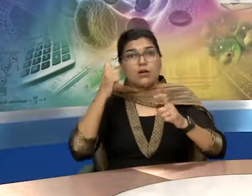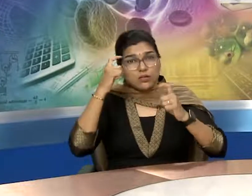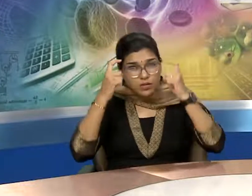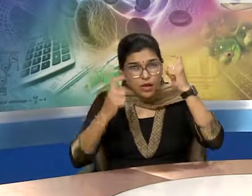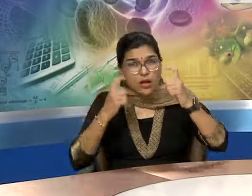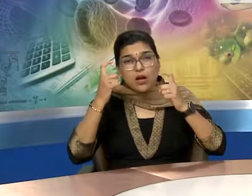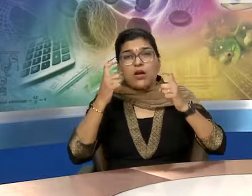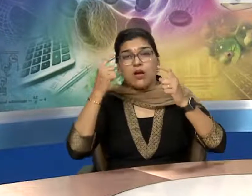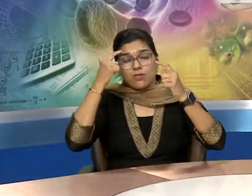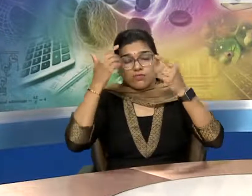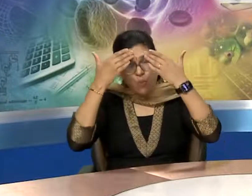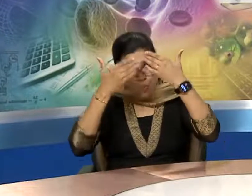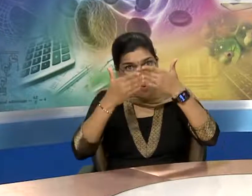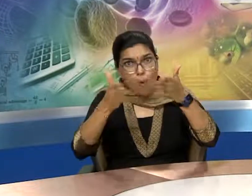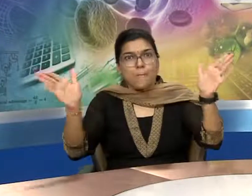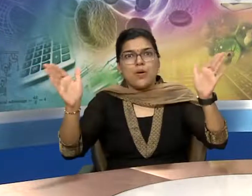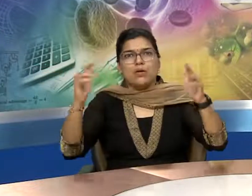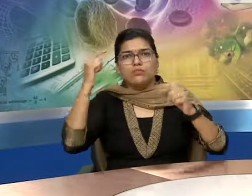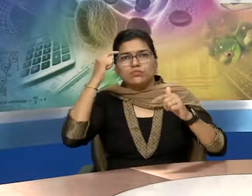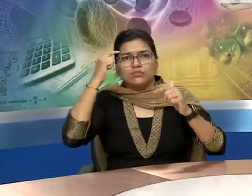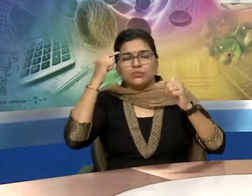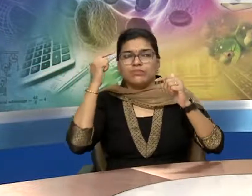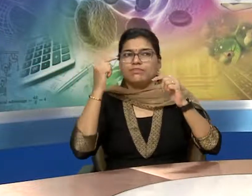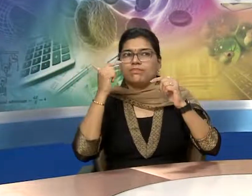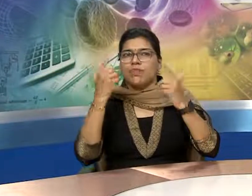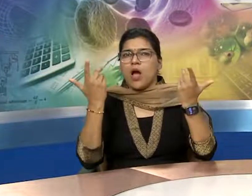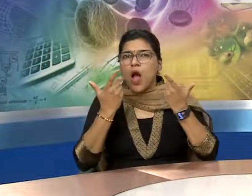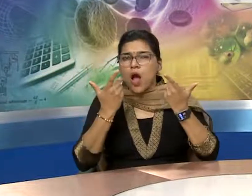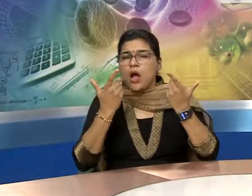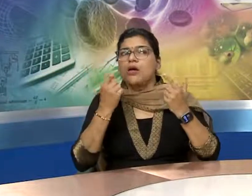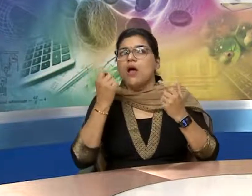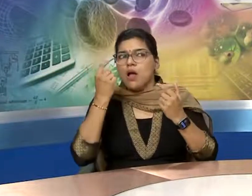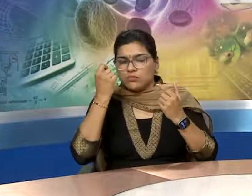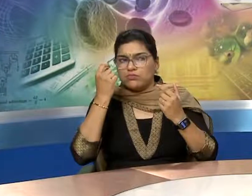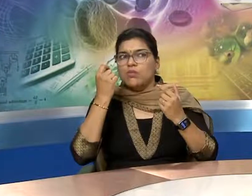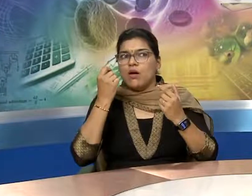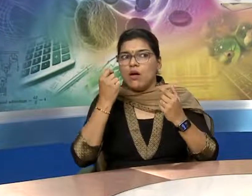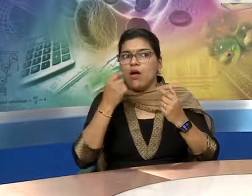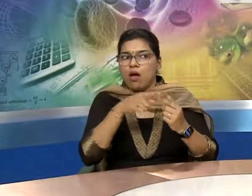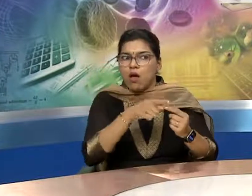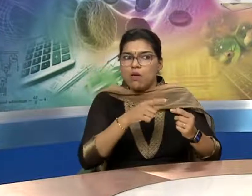The first is reading and thinking that widens the mental horizon